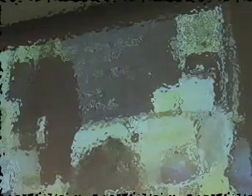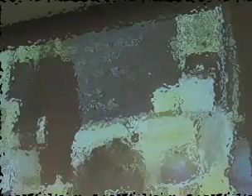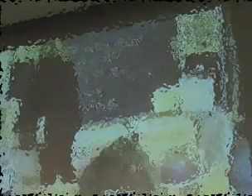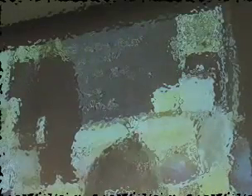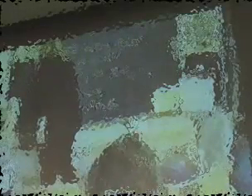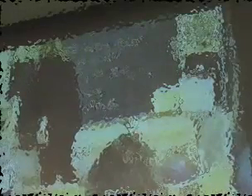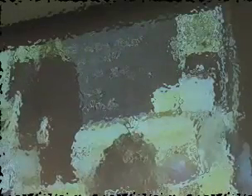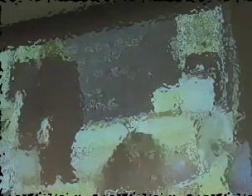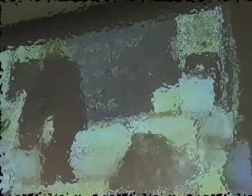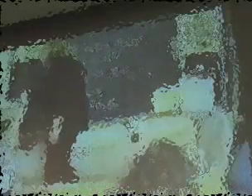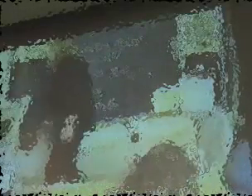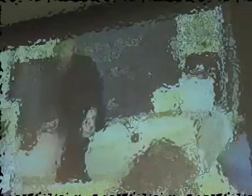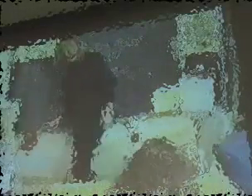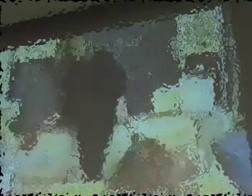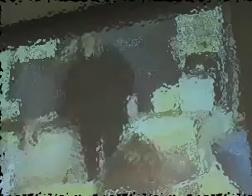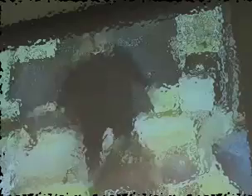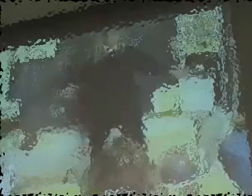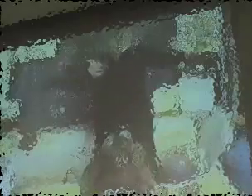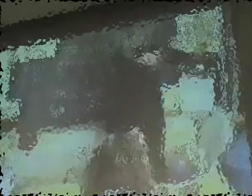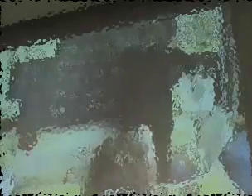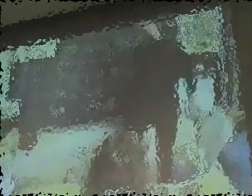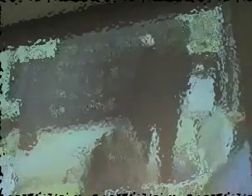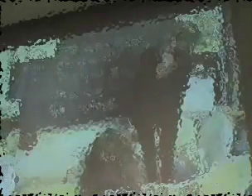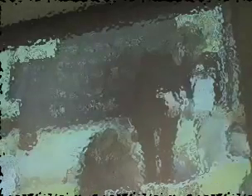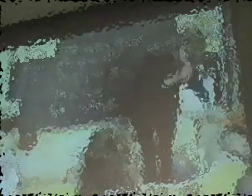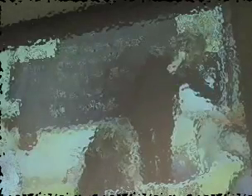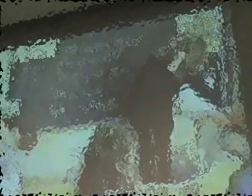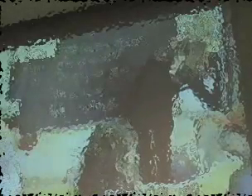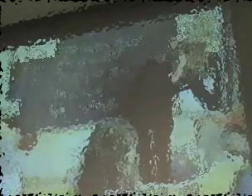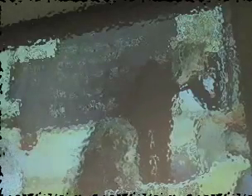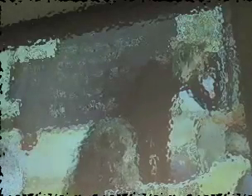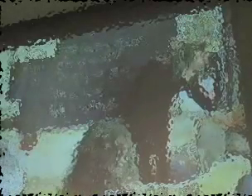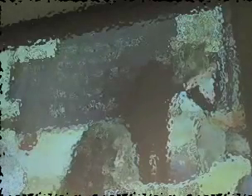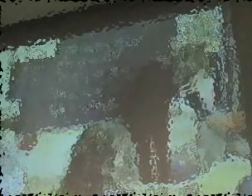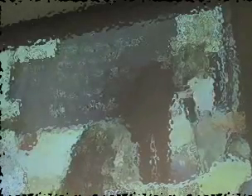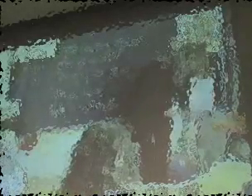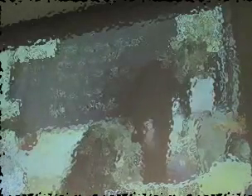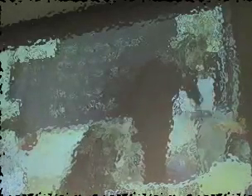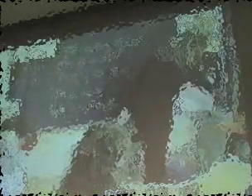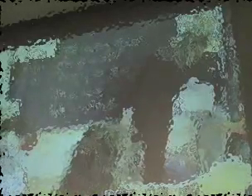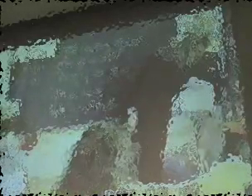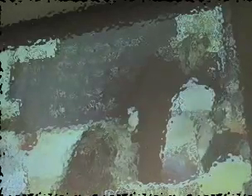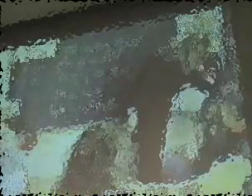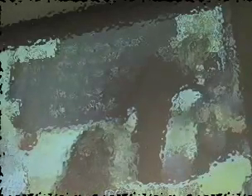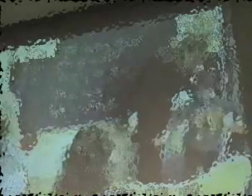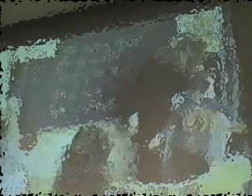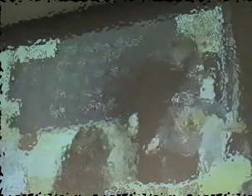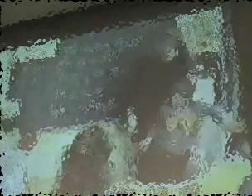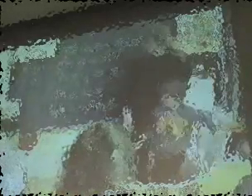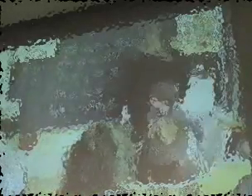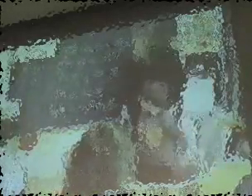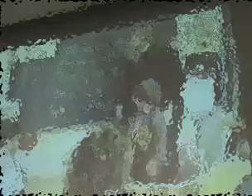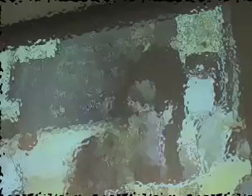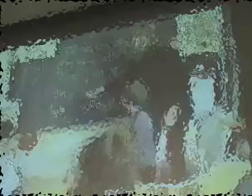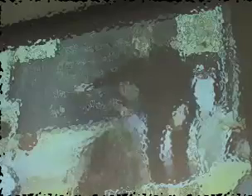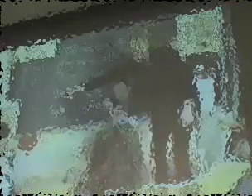That girl is a gal that graduated top of her class. Profoundly deaf. Hearing parents, fantastic. This kid, 4